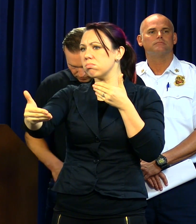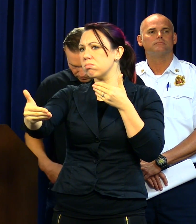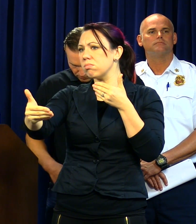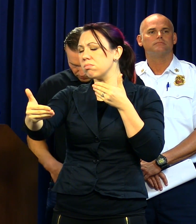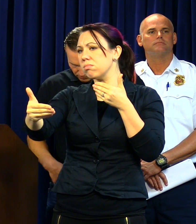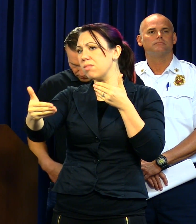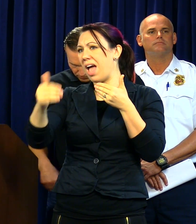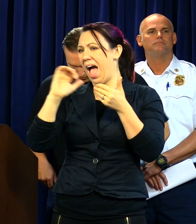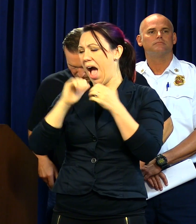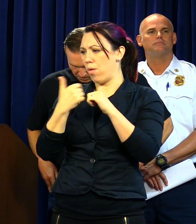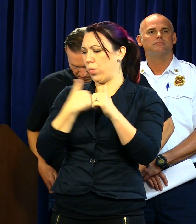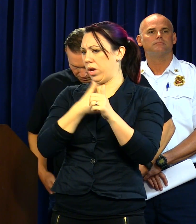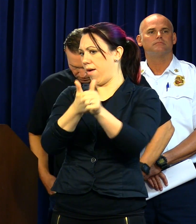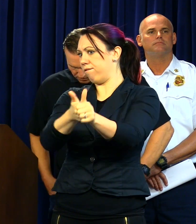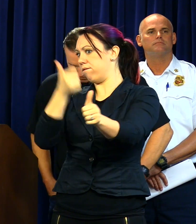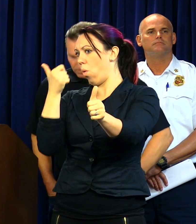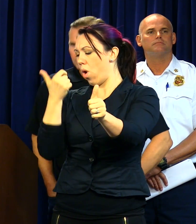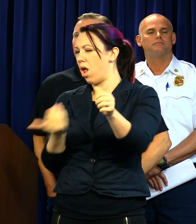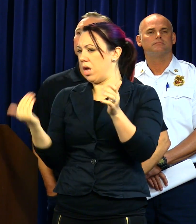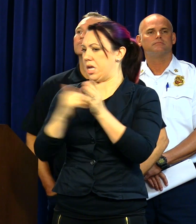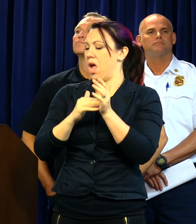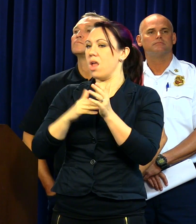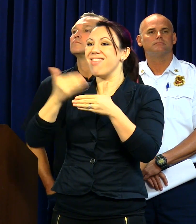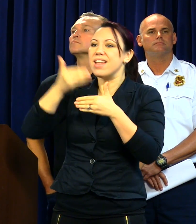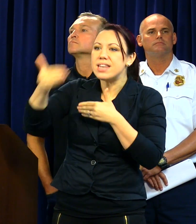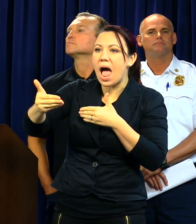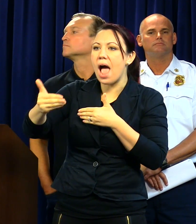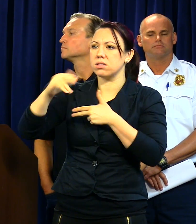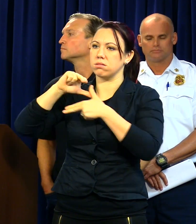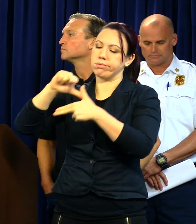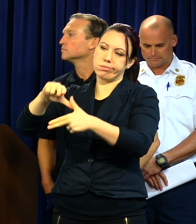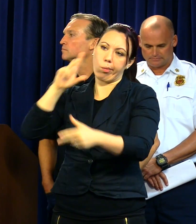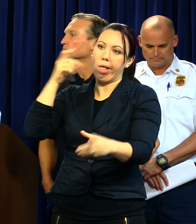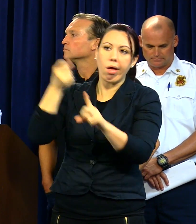avoid this type of impact during the next inevitable superstorm?